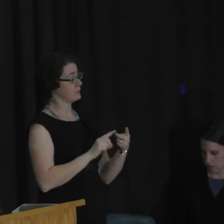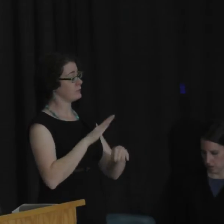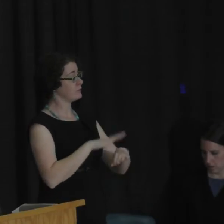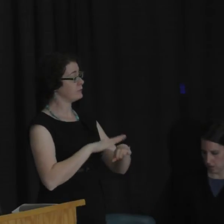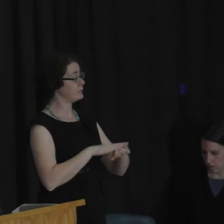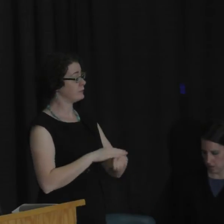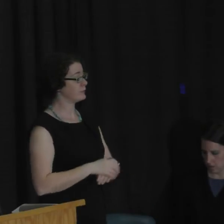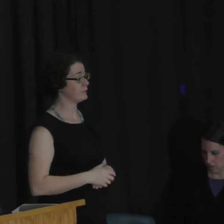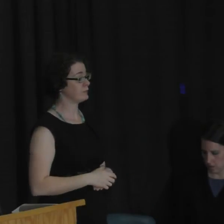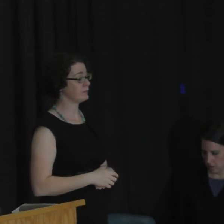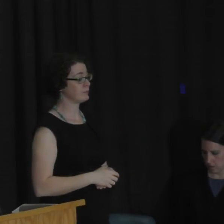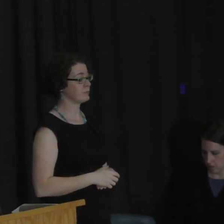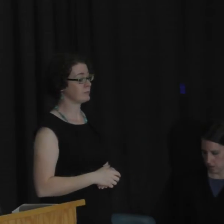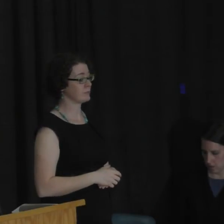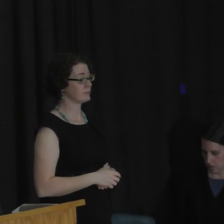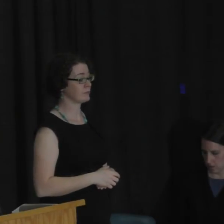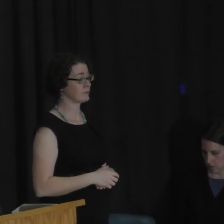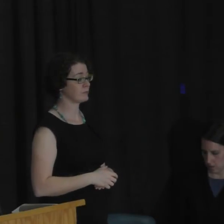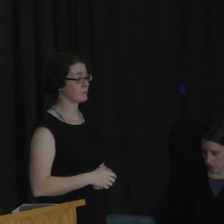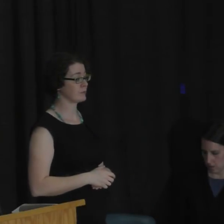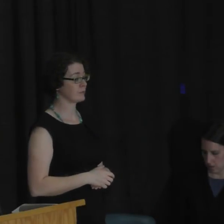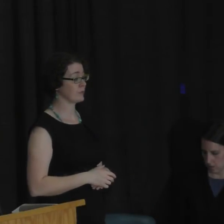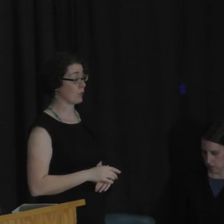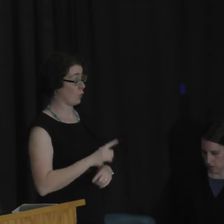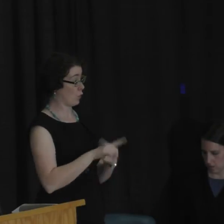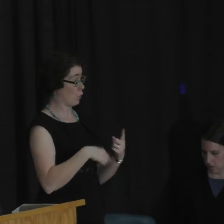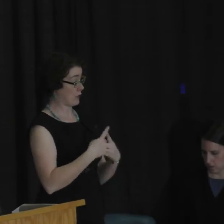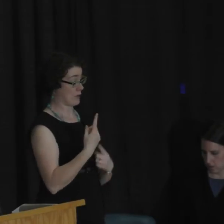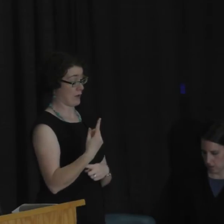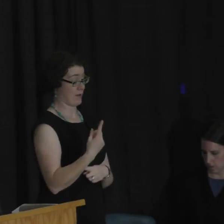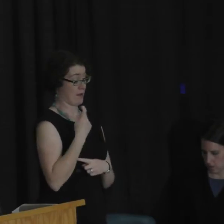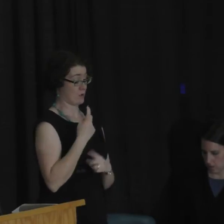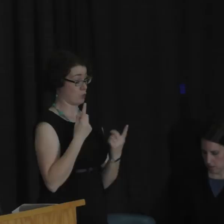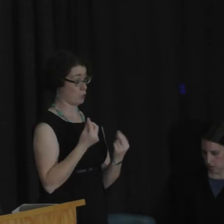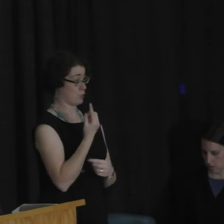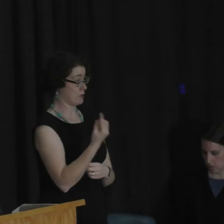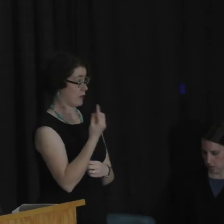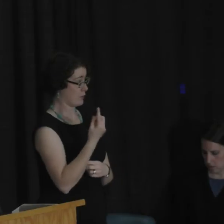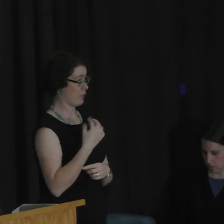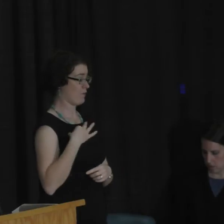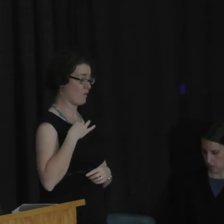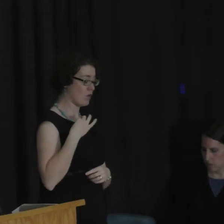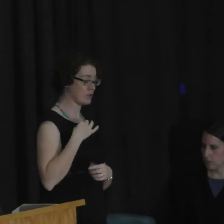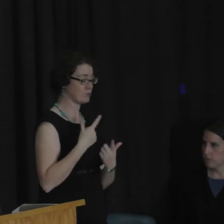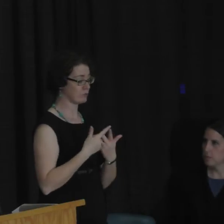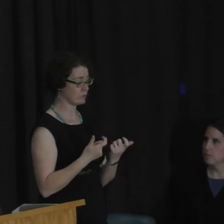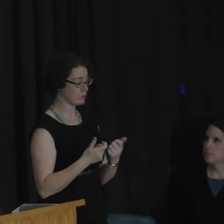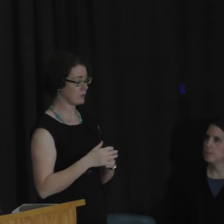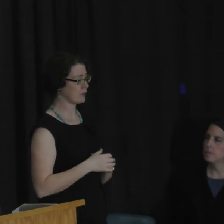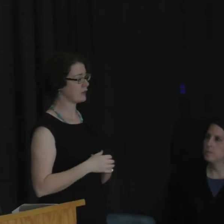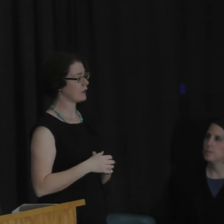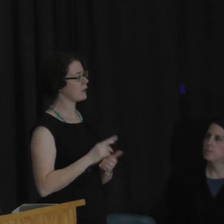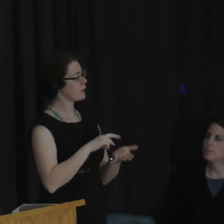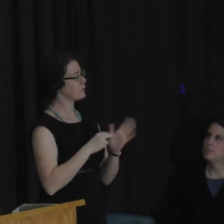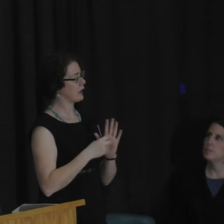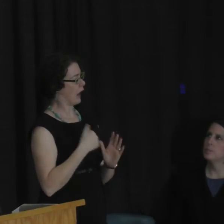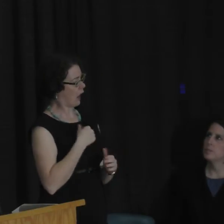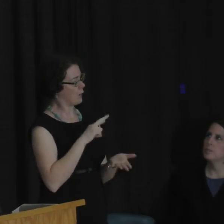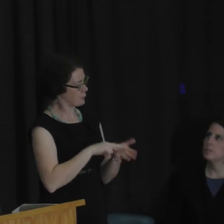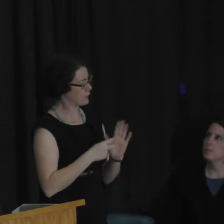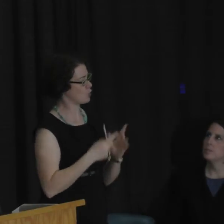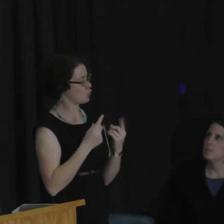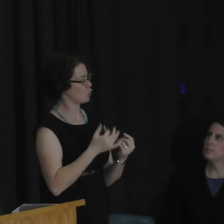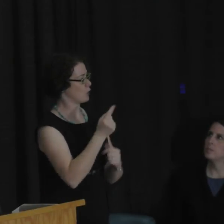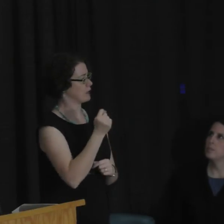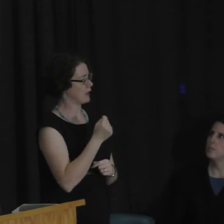that whenever you're asked to do something, whenever someone asks you to volunteer, I always take that as a sign that I'm meant to do it. And then I have